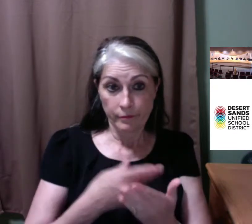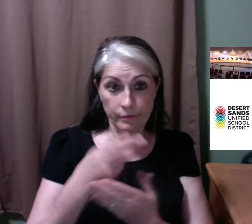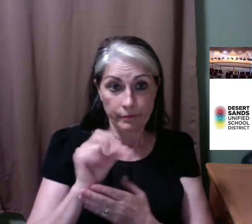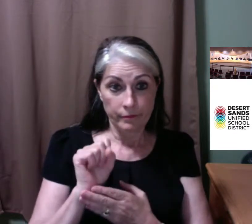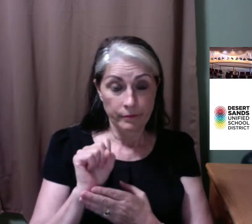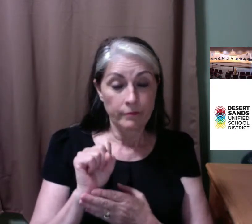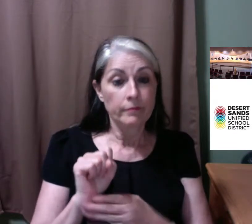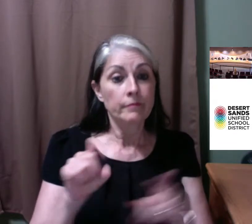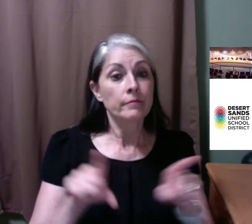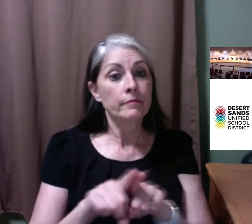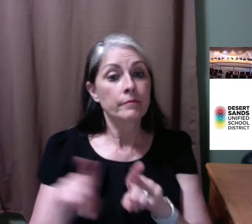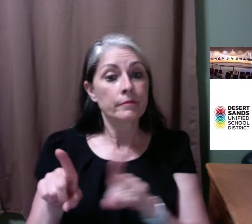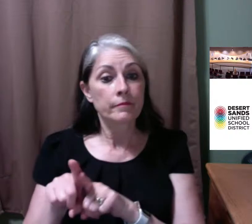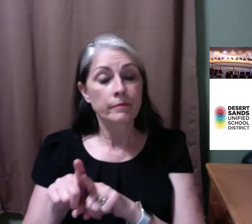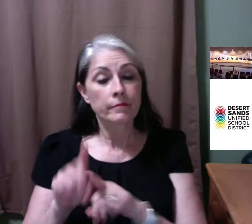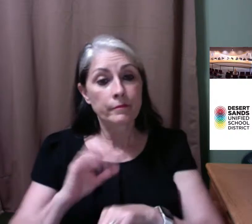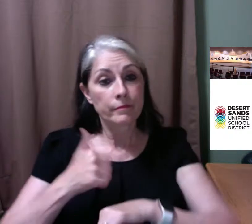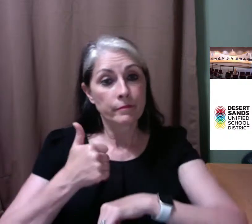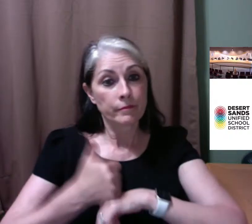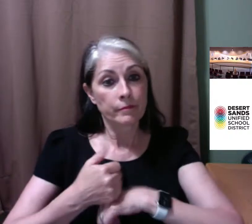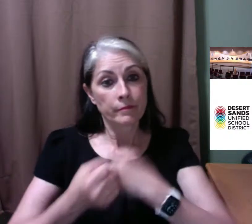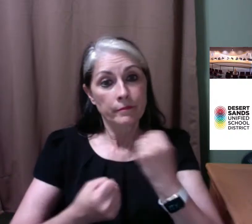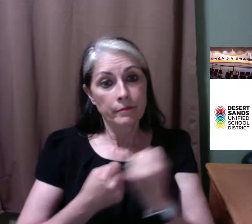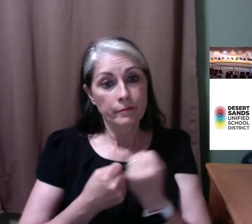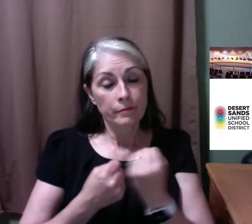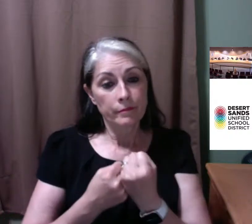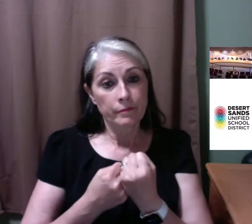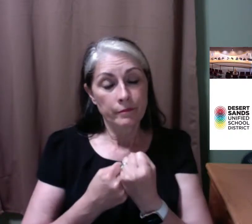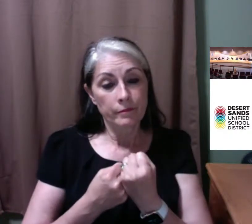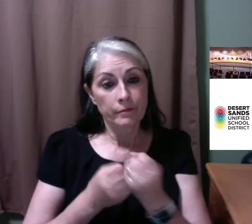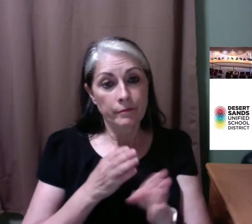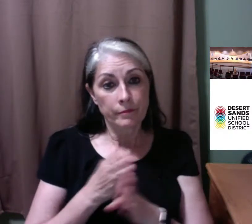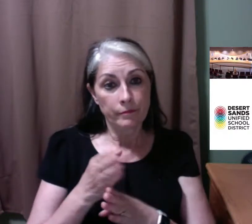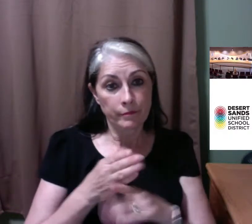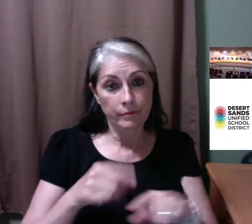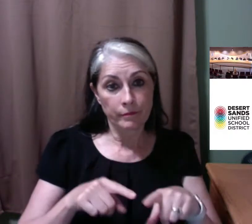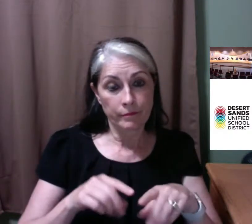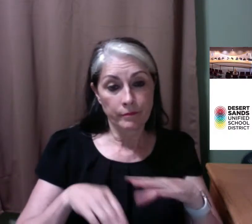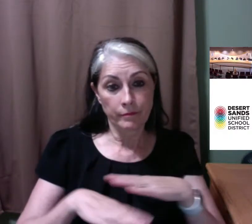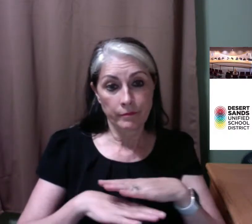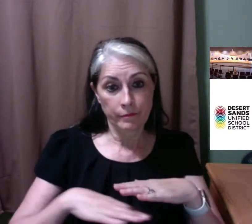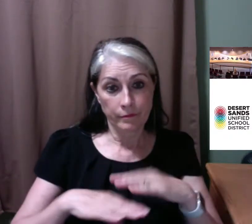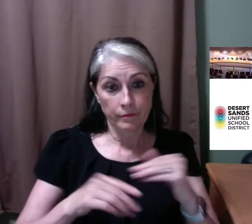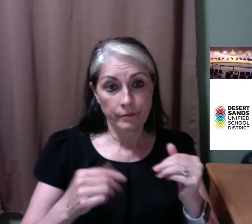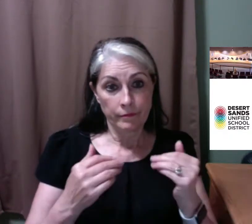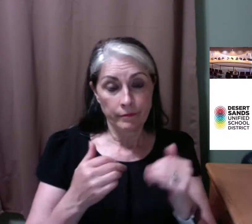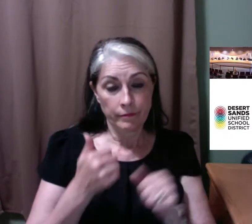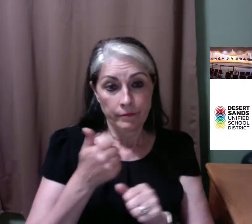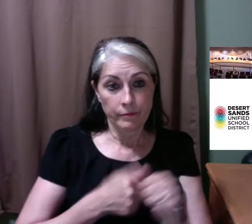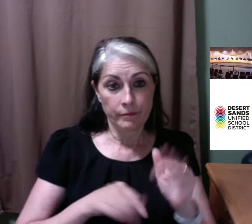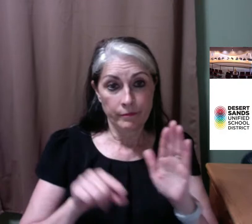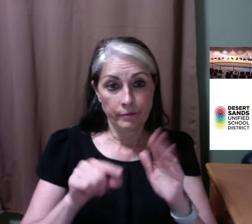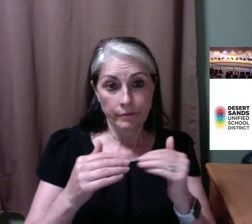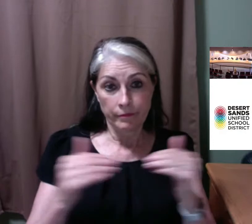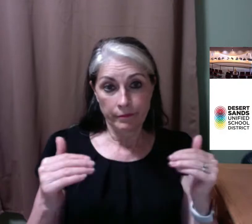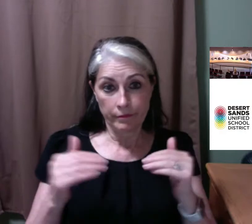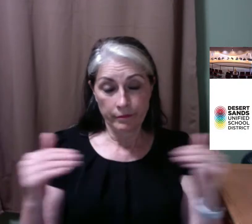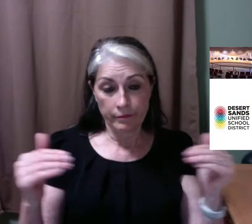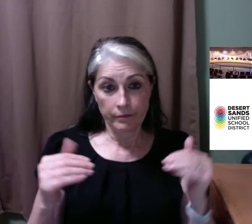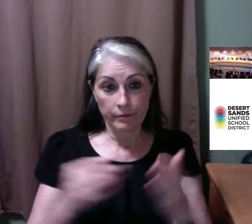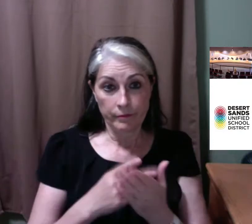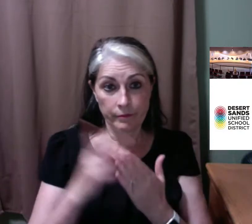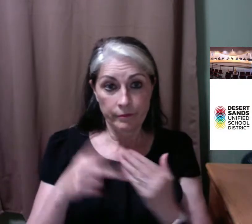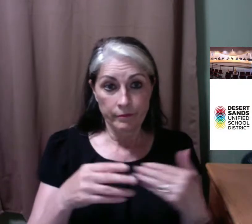schools, but also implementing and supporting career-based learning activities for each grade span and supporting Project Lead the Way